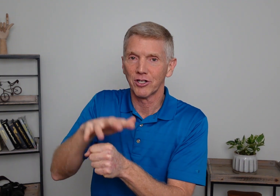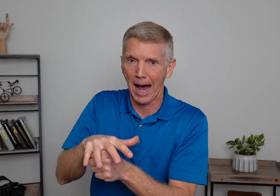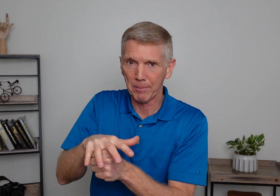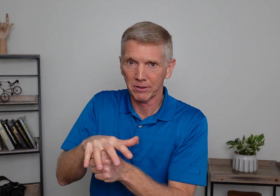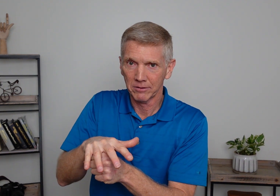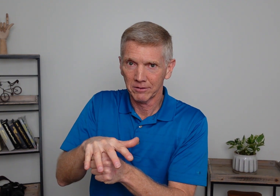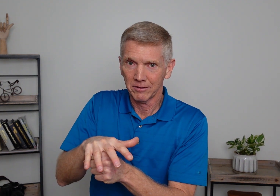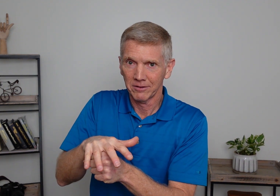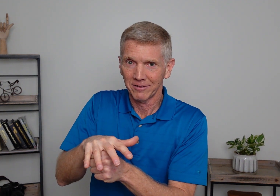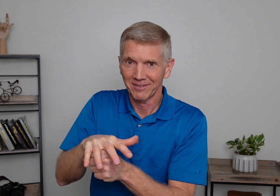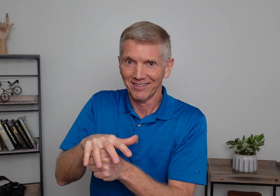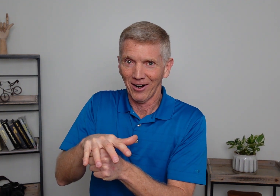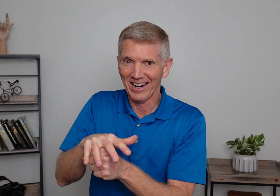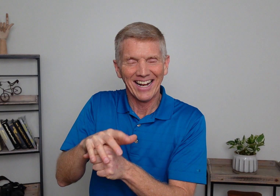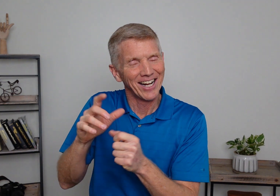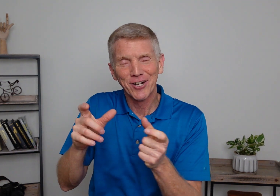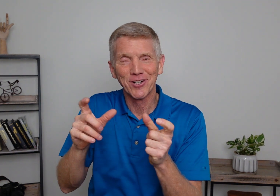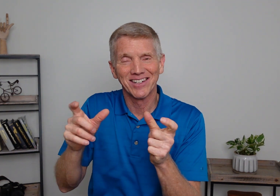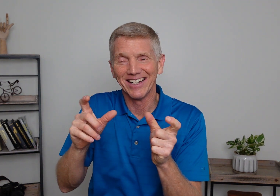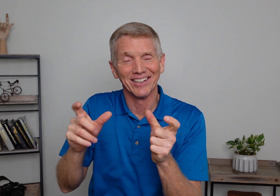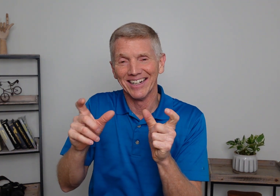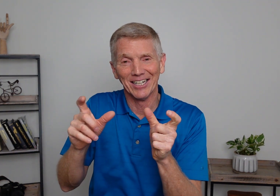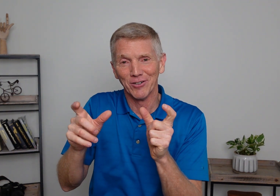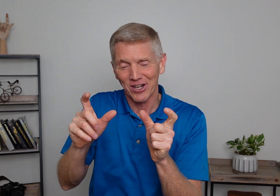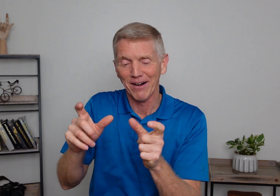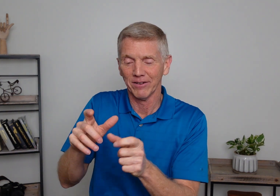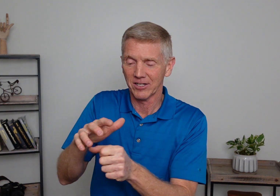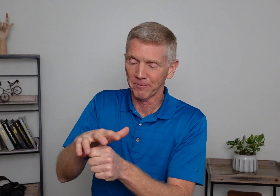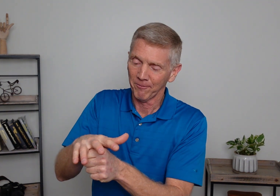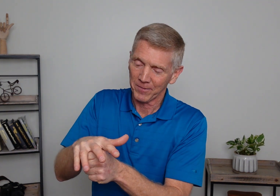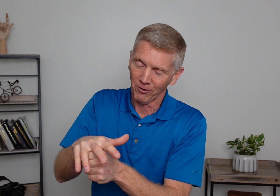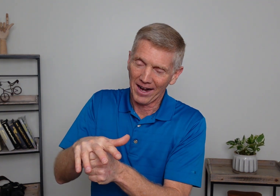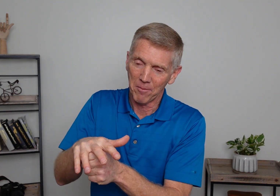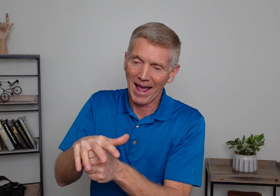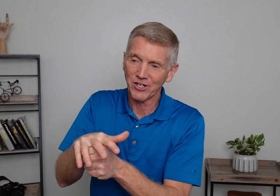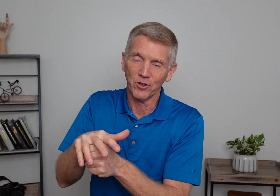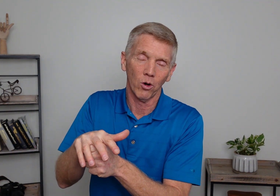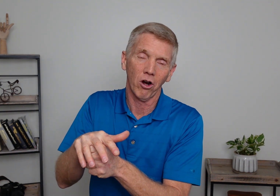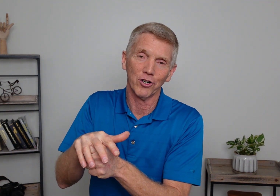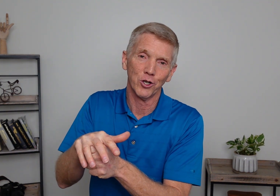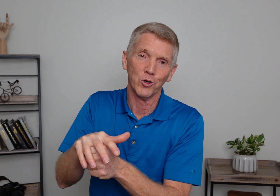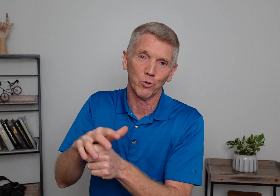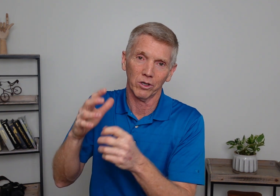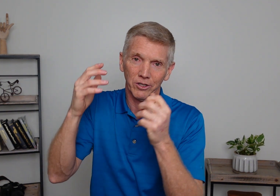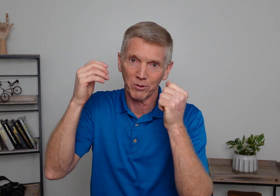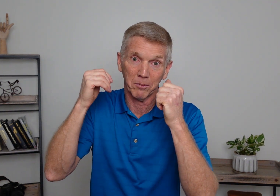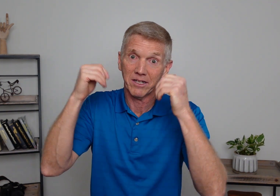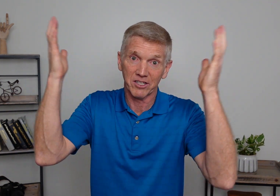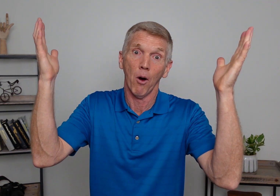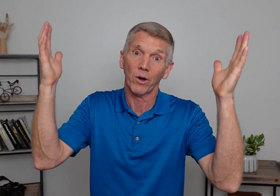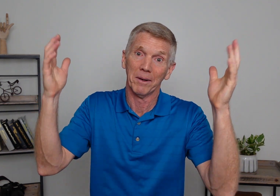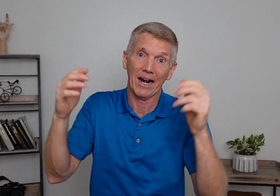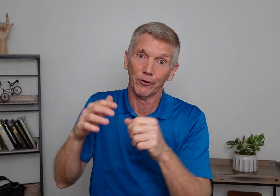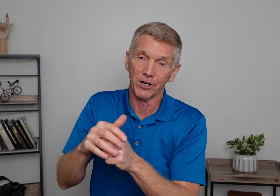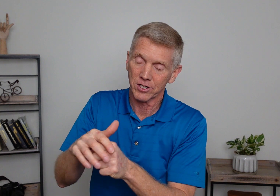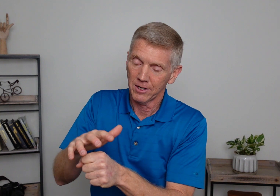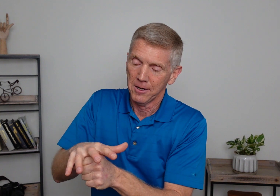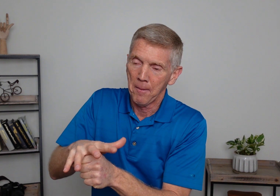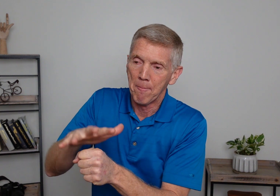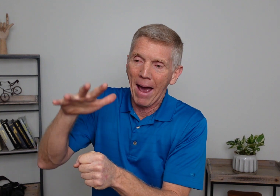top. All right, an interesting sign for this, right? Imagine the old cartoons where, you know, somebody smoke coming out of their ears.